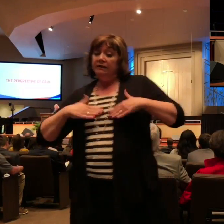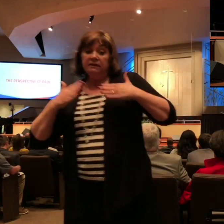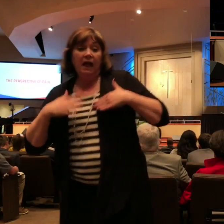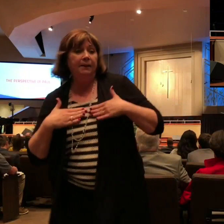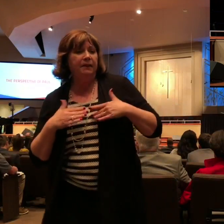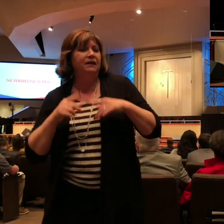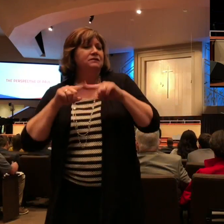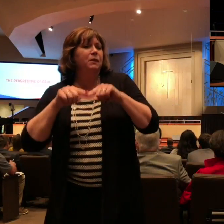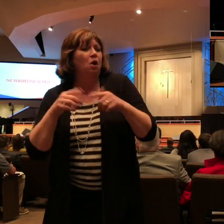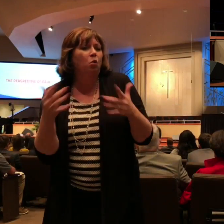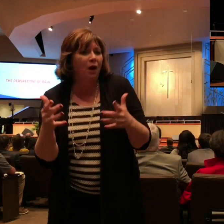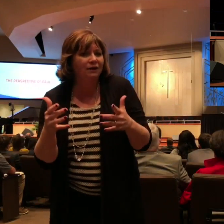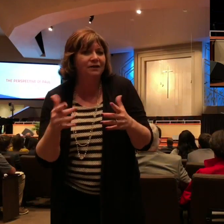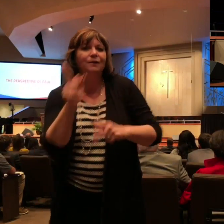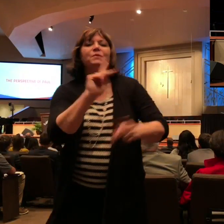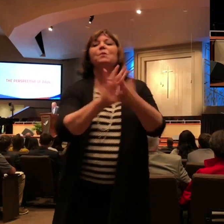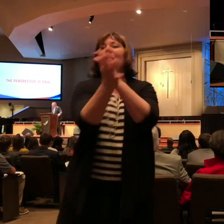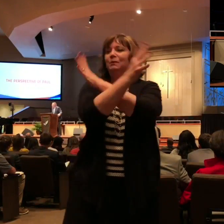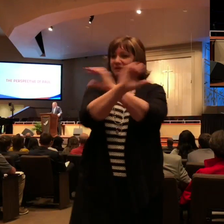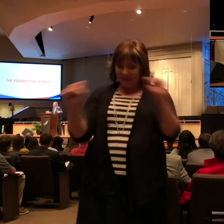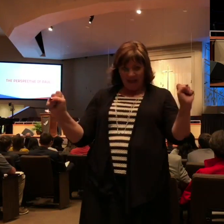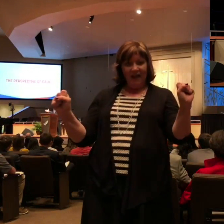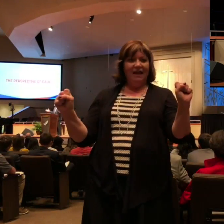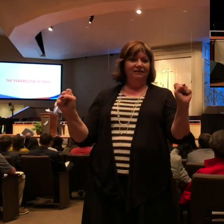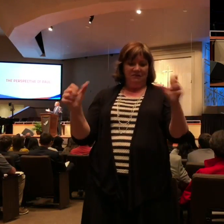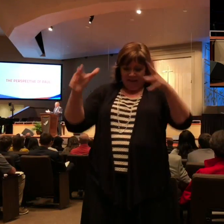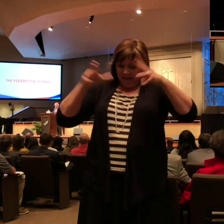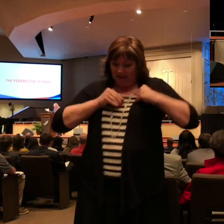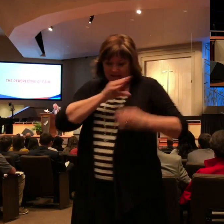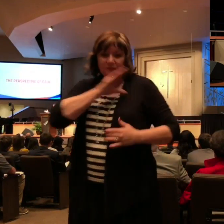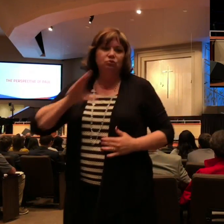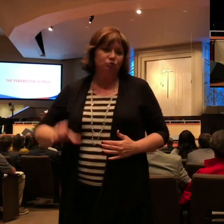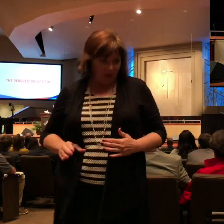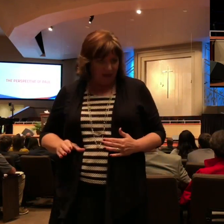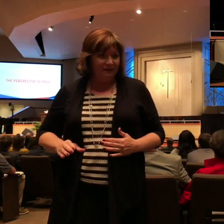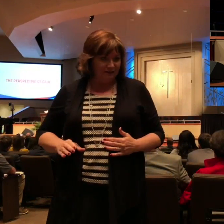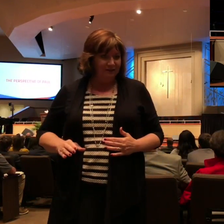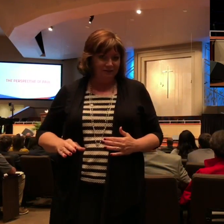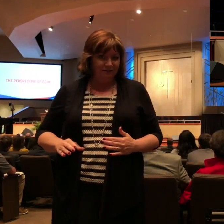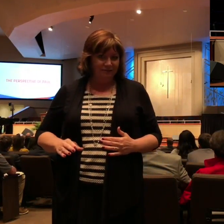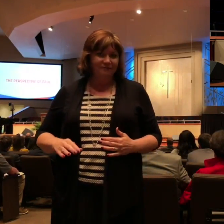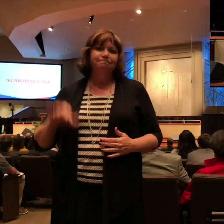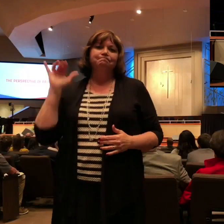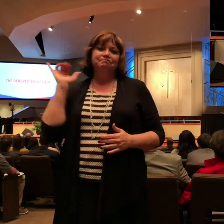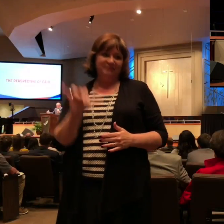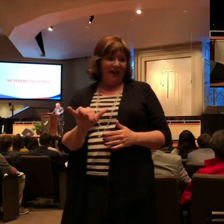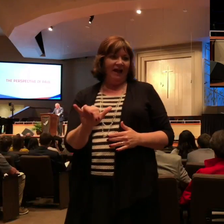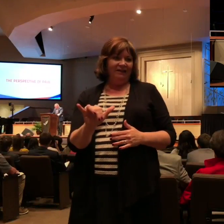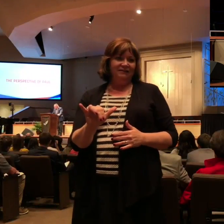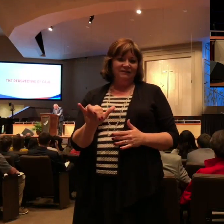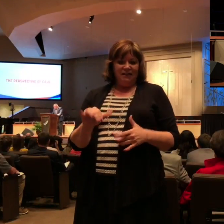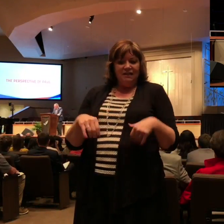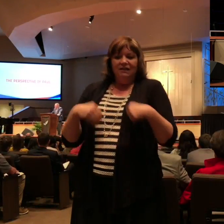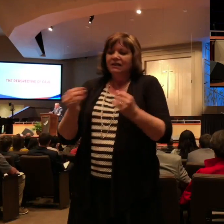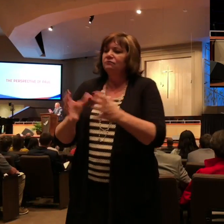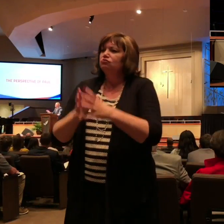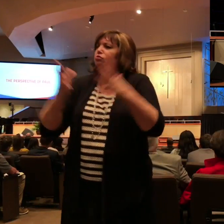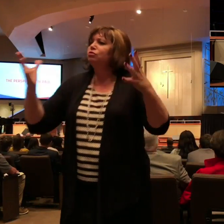to know Jesus Christ as their Savior. And if the circumstances that he happened to be in helped further that cause, then